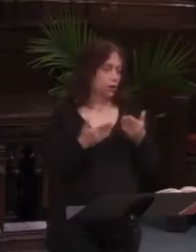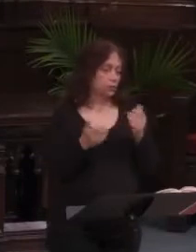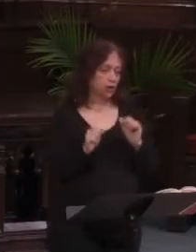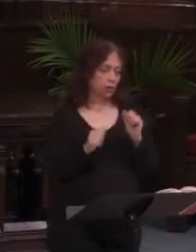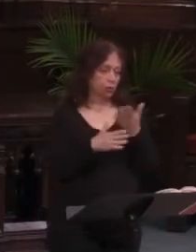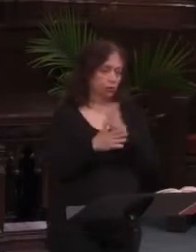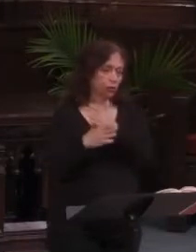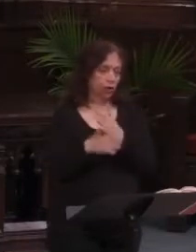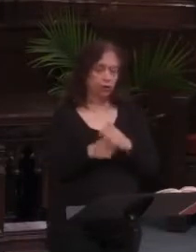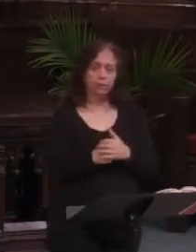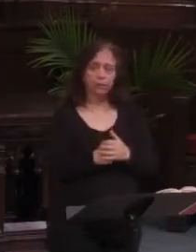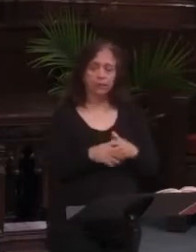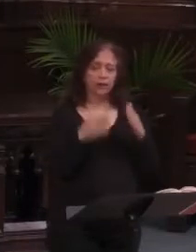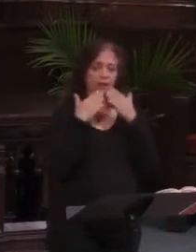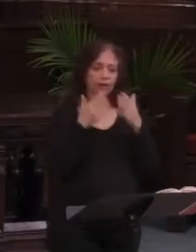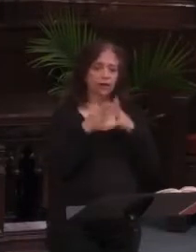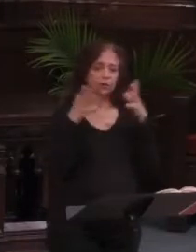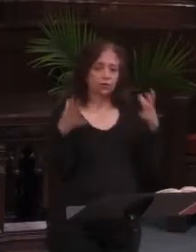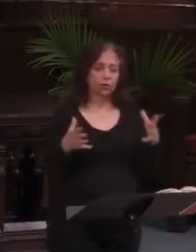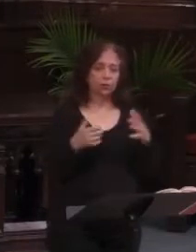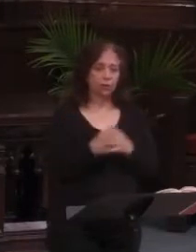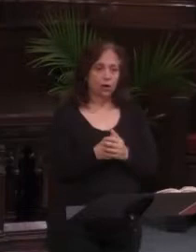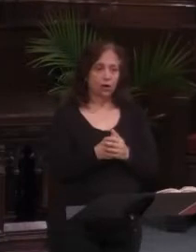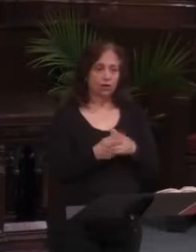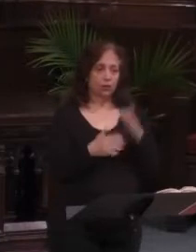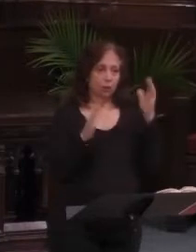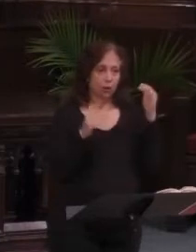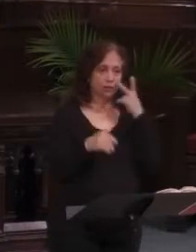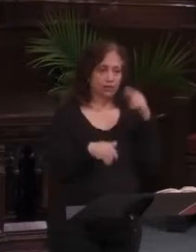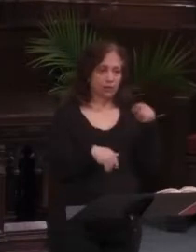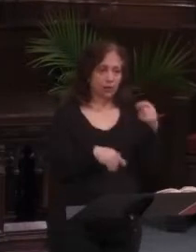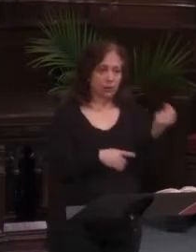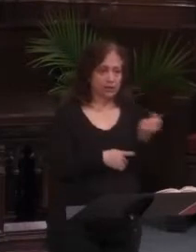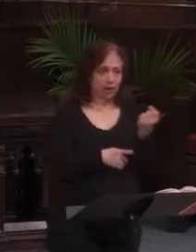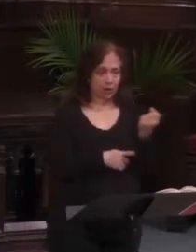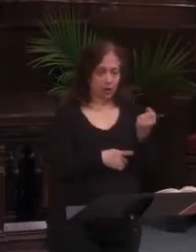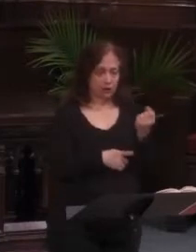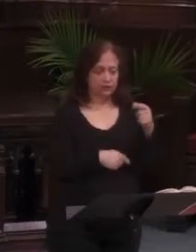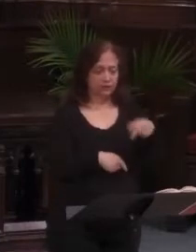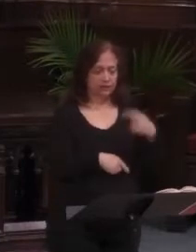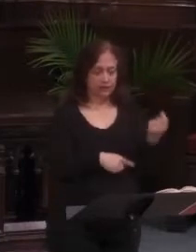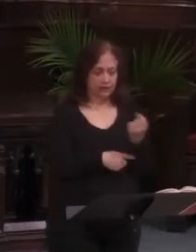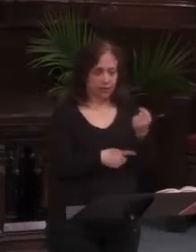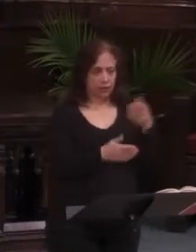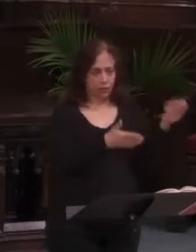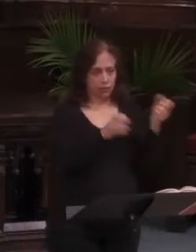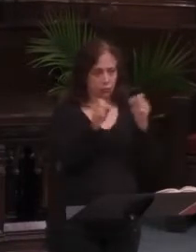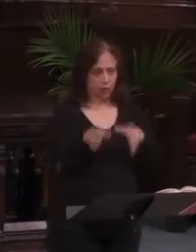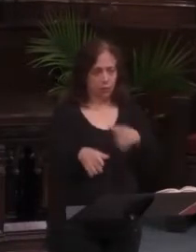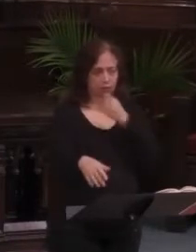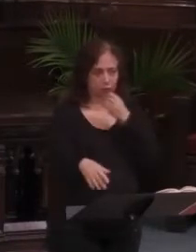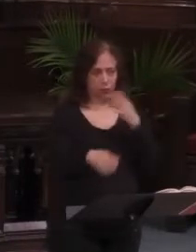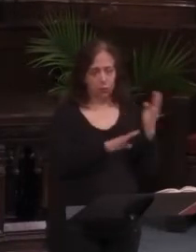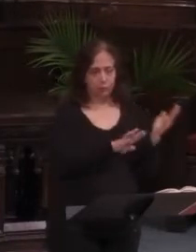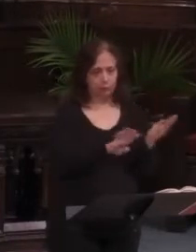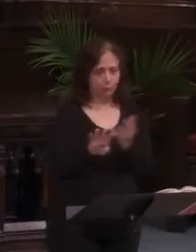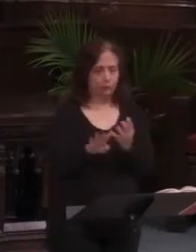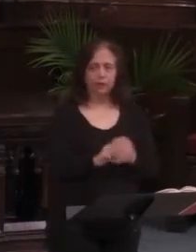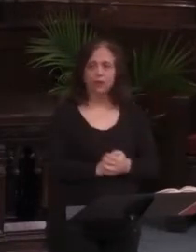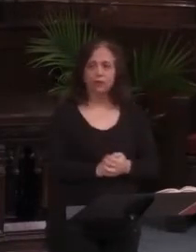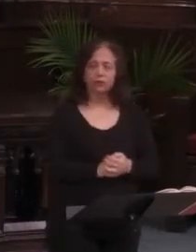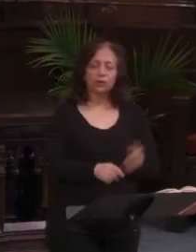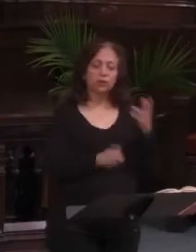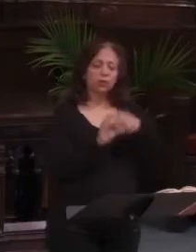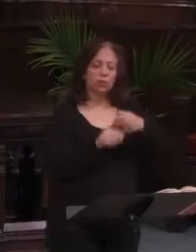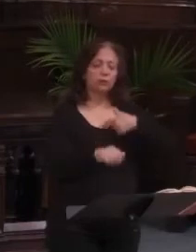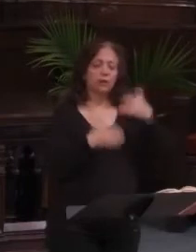share. Thank you so much, and we hope to see you Saturday. Join me now in a spirit of